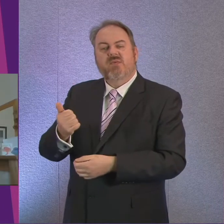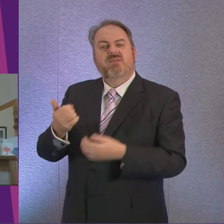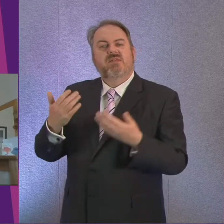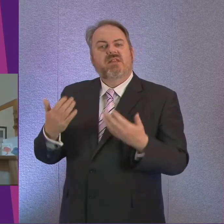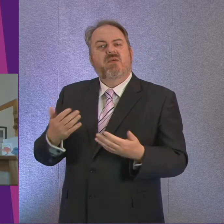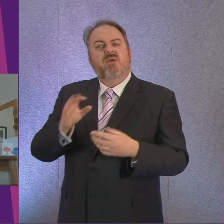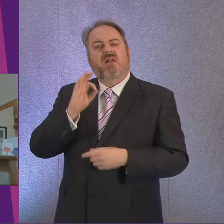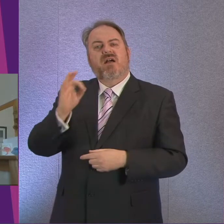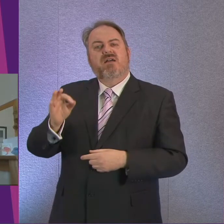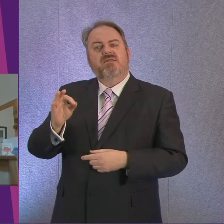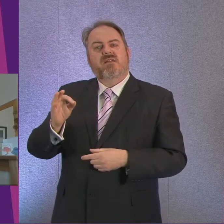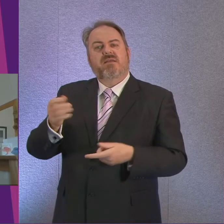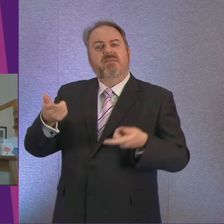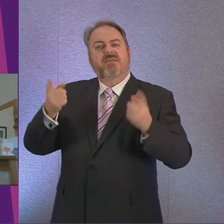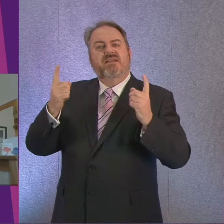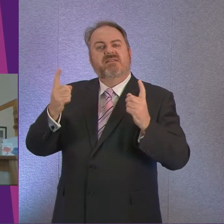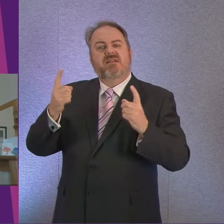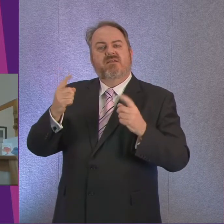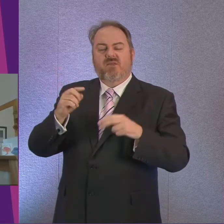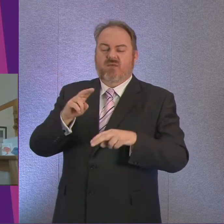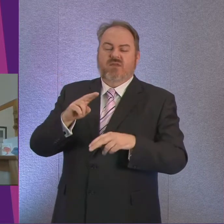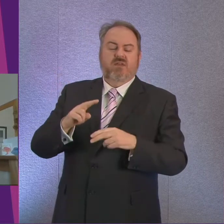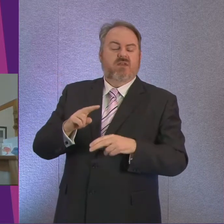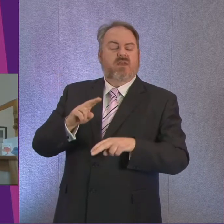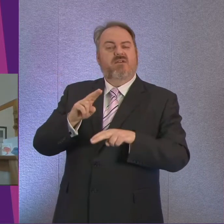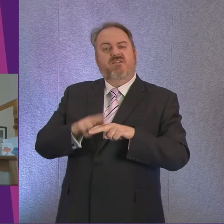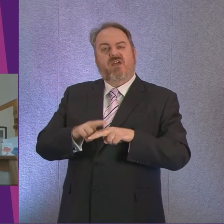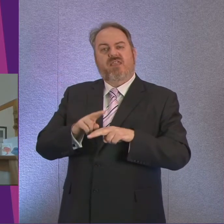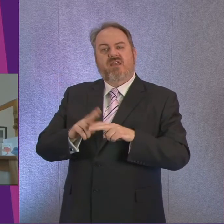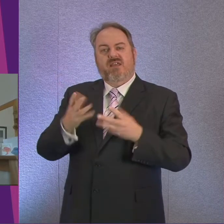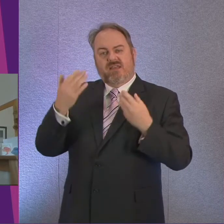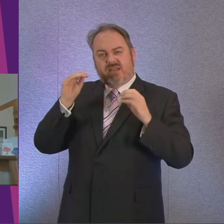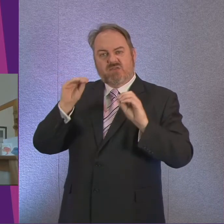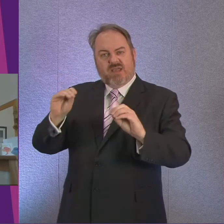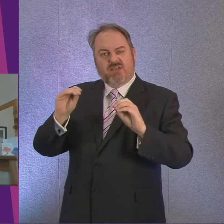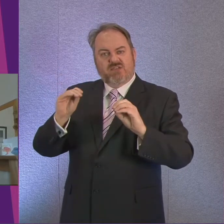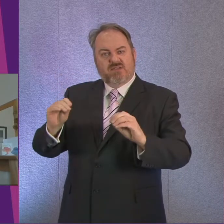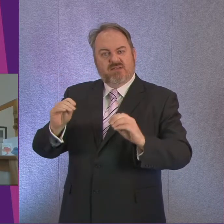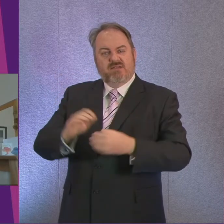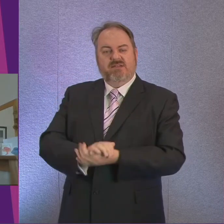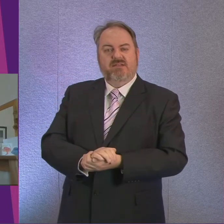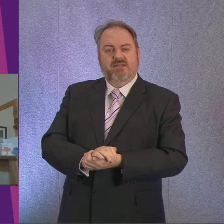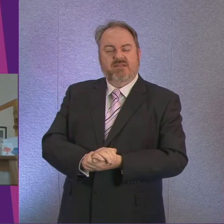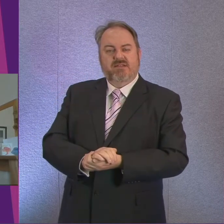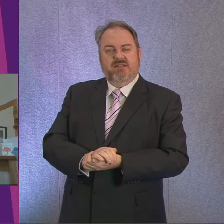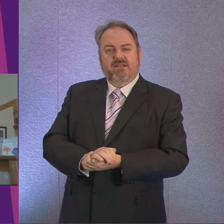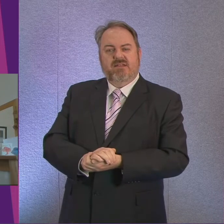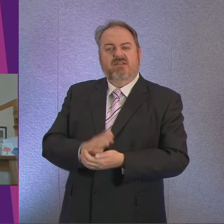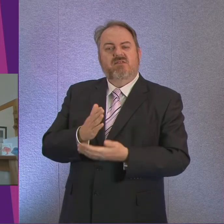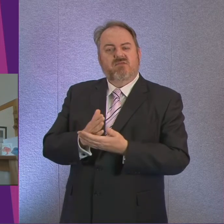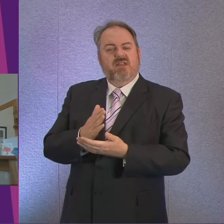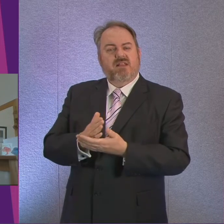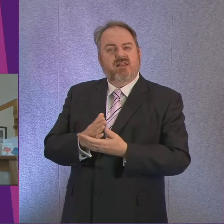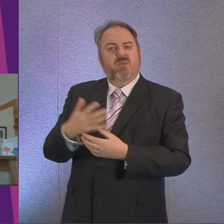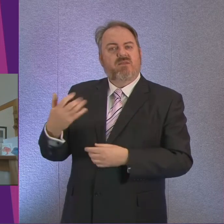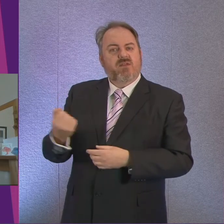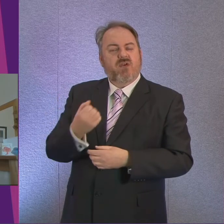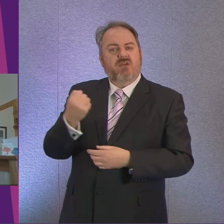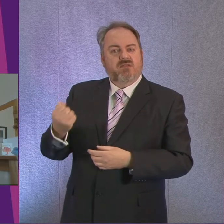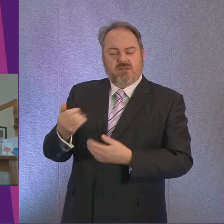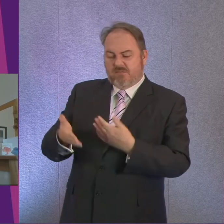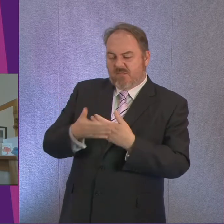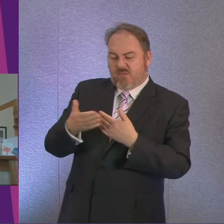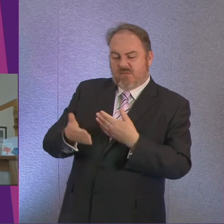Higher Education. Scotland's universities face significant financial difficulties in the weeks and months ahead, with a loss of revenue from commercial activities and